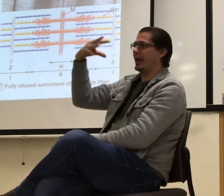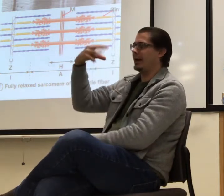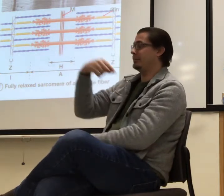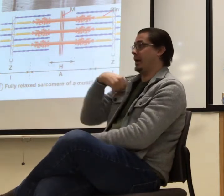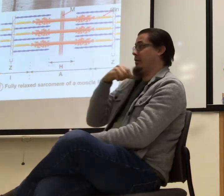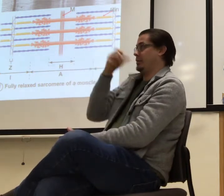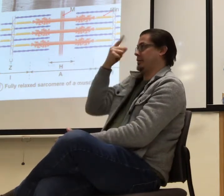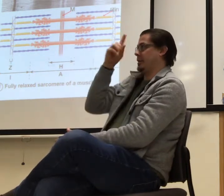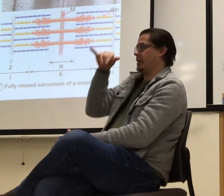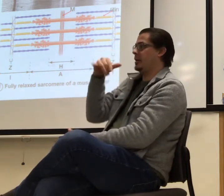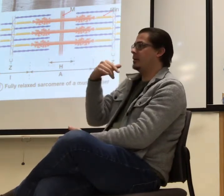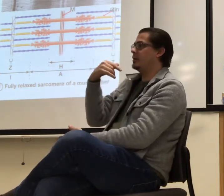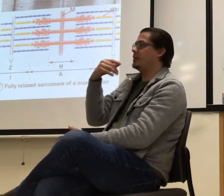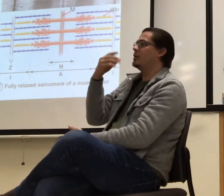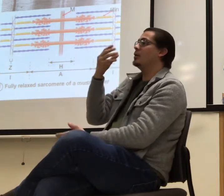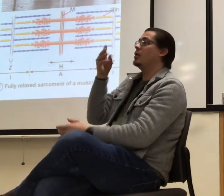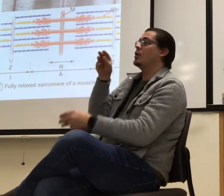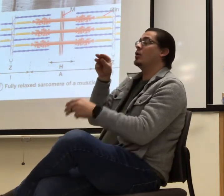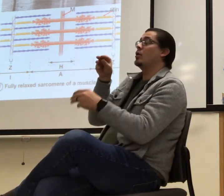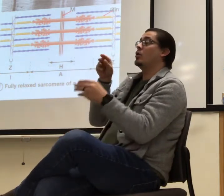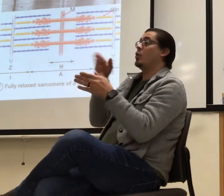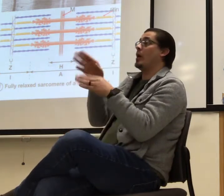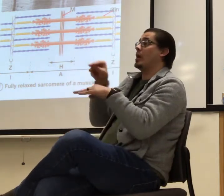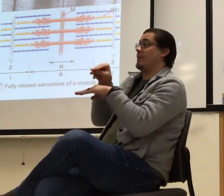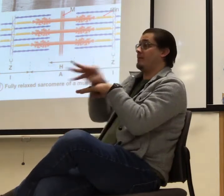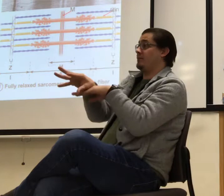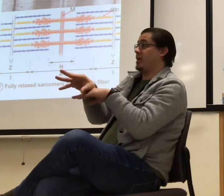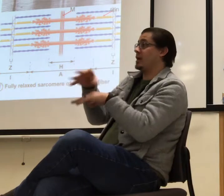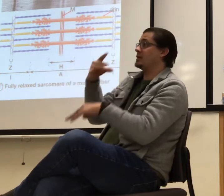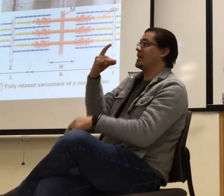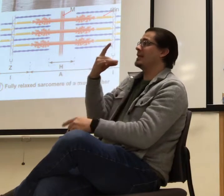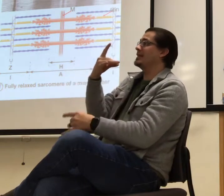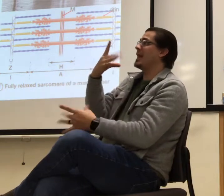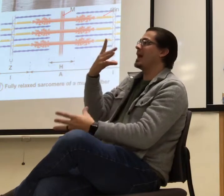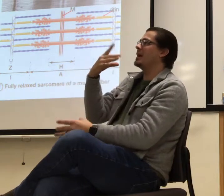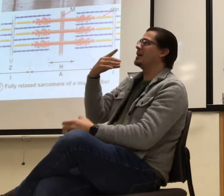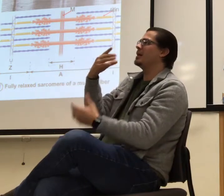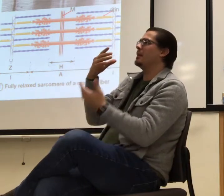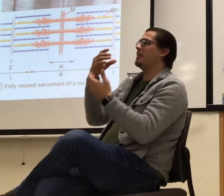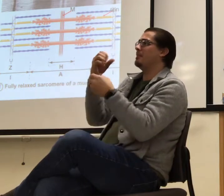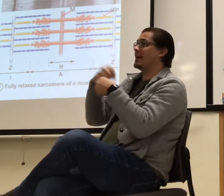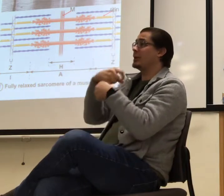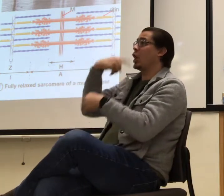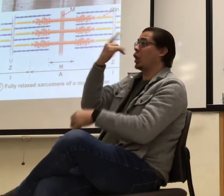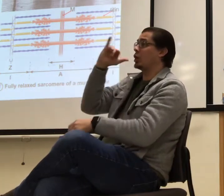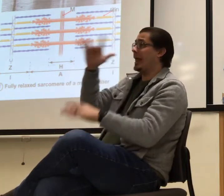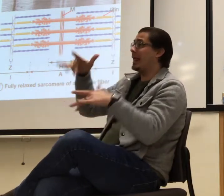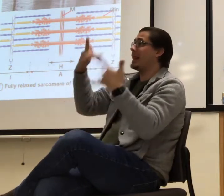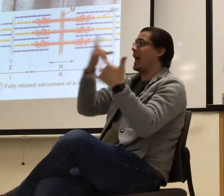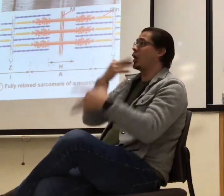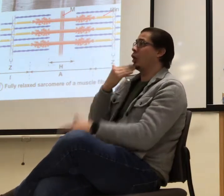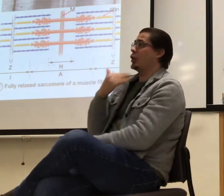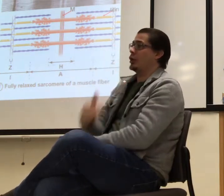All you have to understand is the way it affects light is it makes it appear light. Okay.